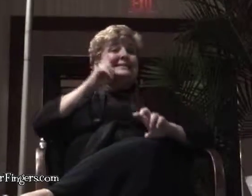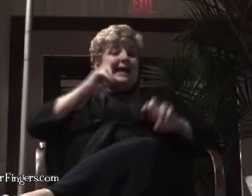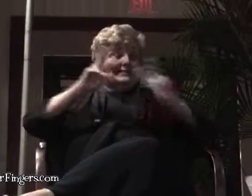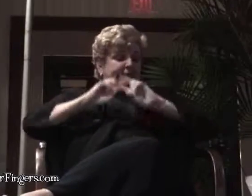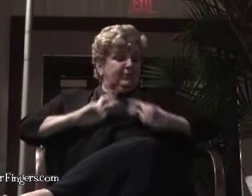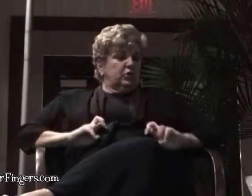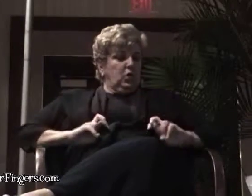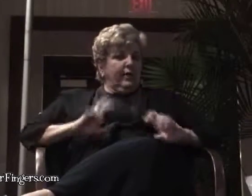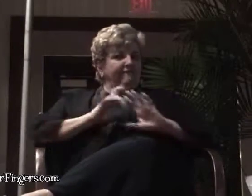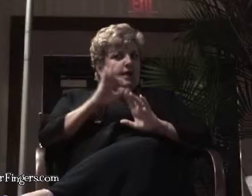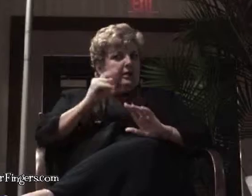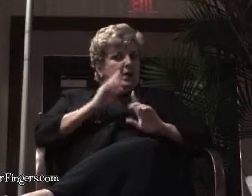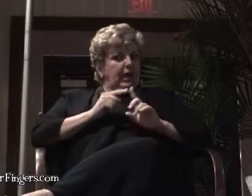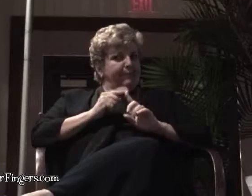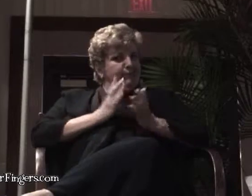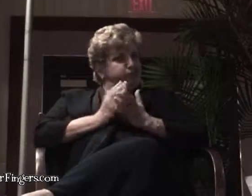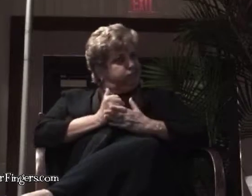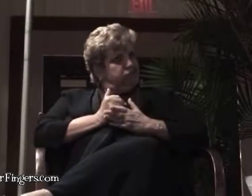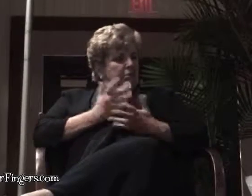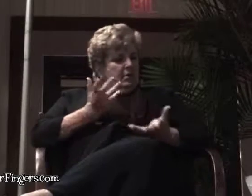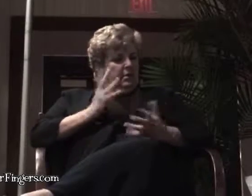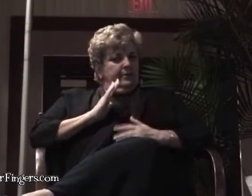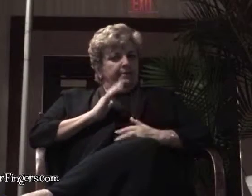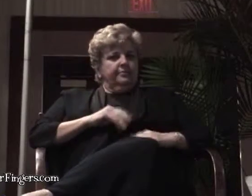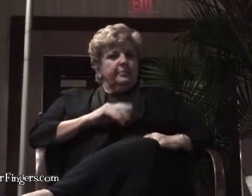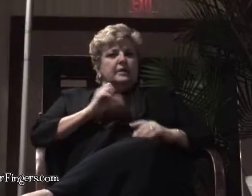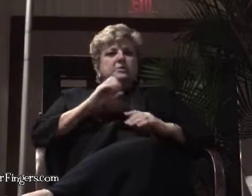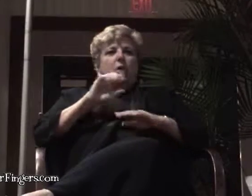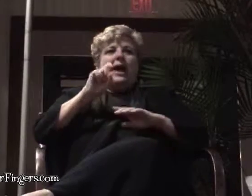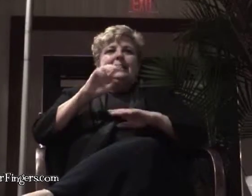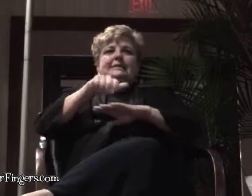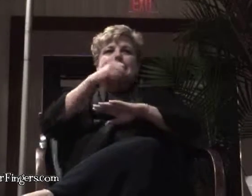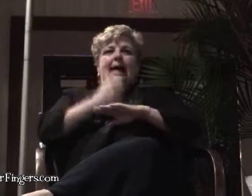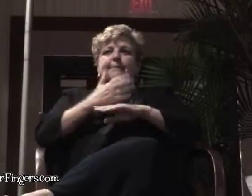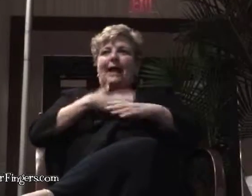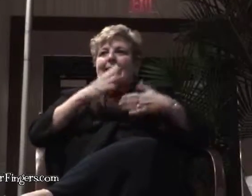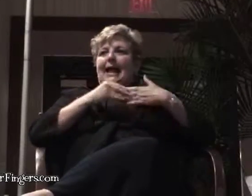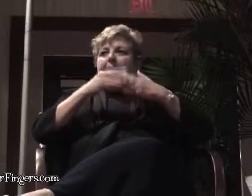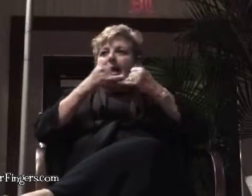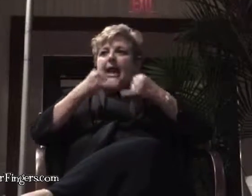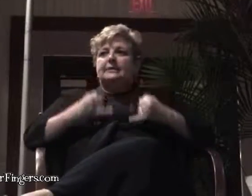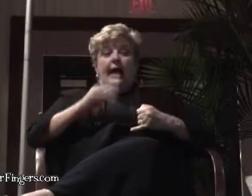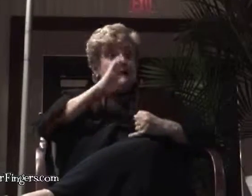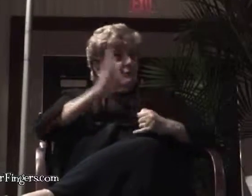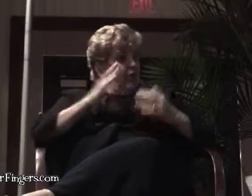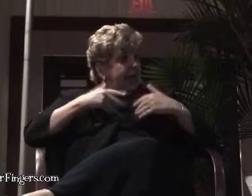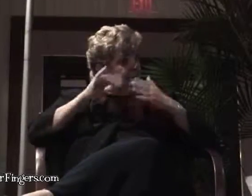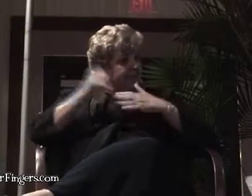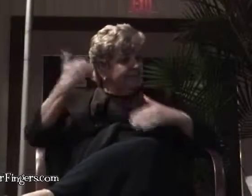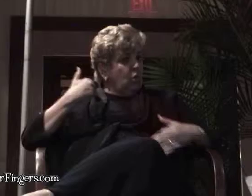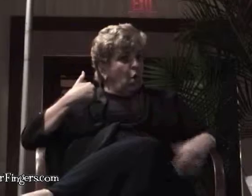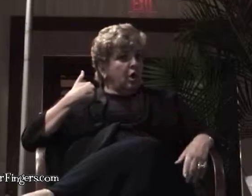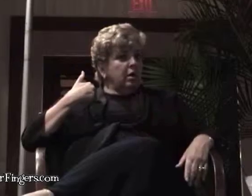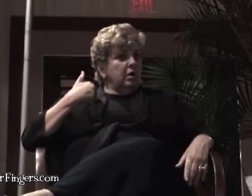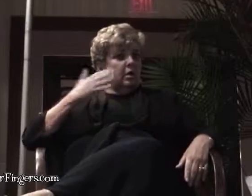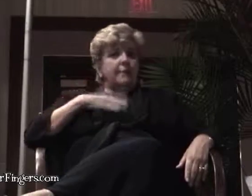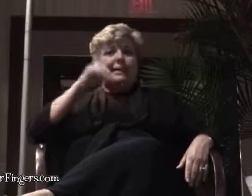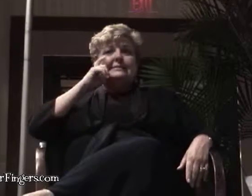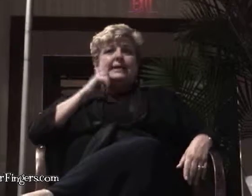Came up with a new plan for sex and set my own guidelines. I had never had guidelines for sex before. My sex was based on pornography and barroom